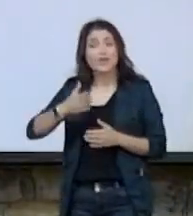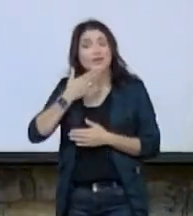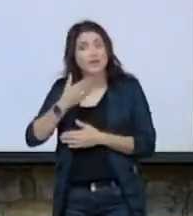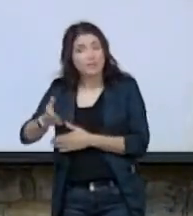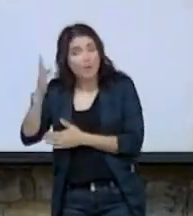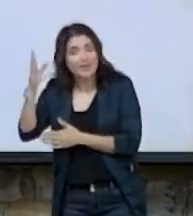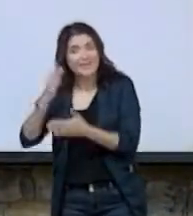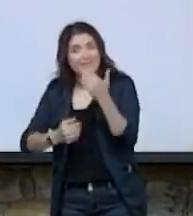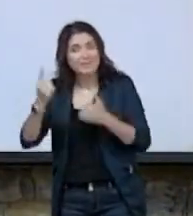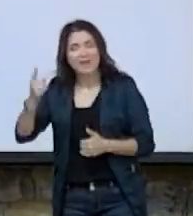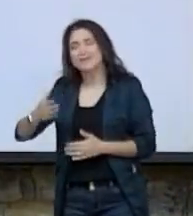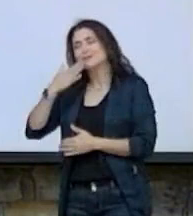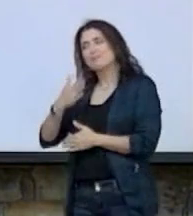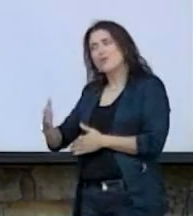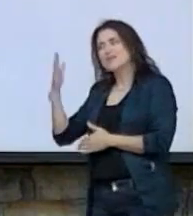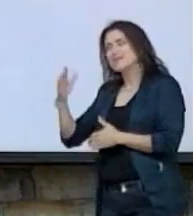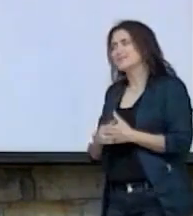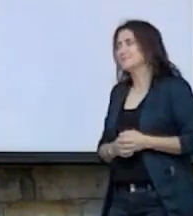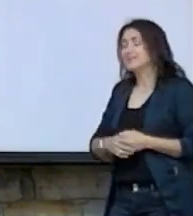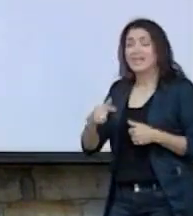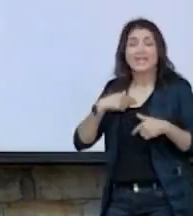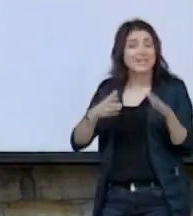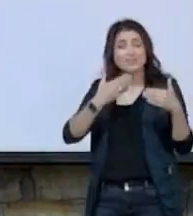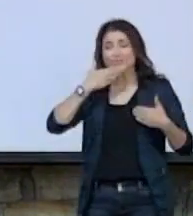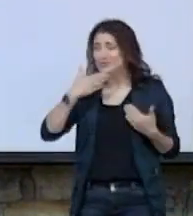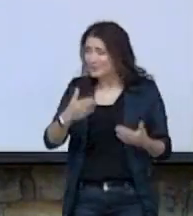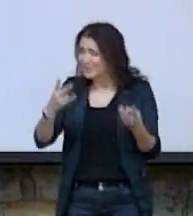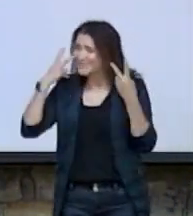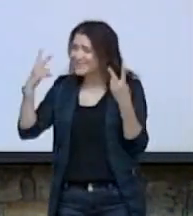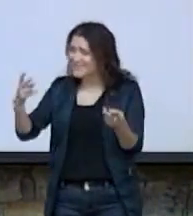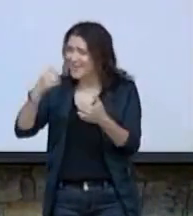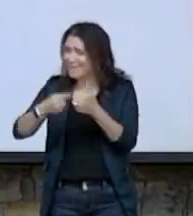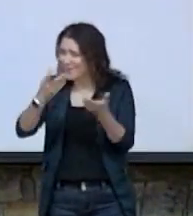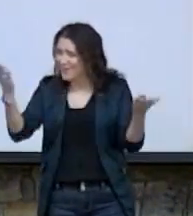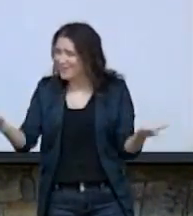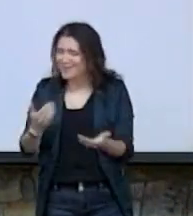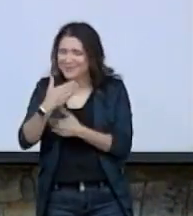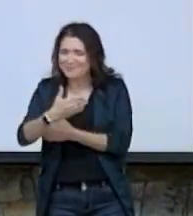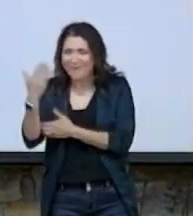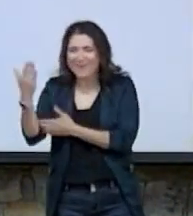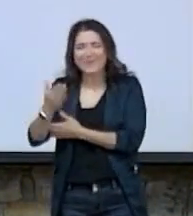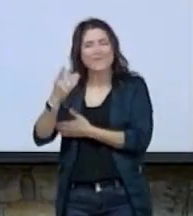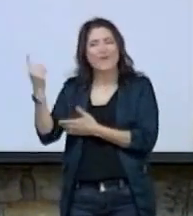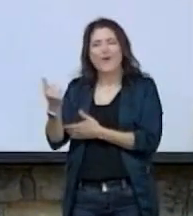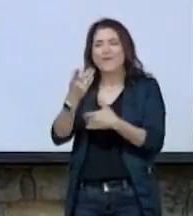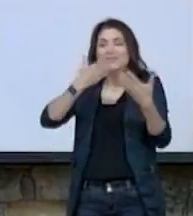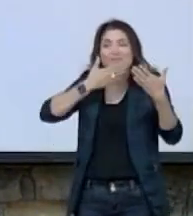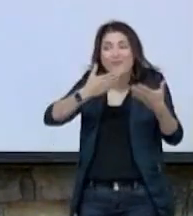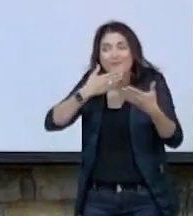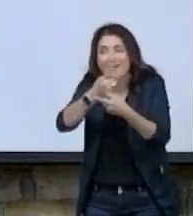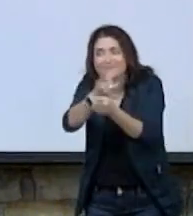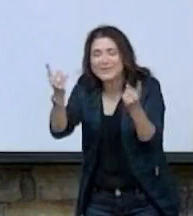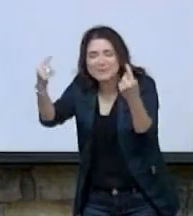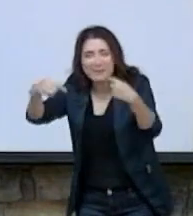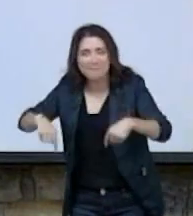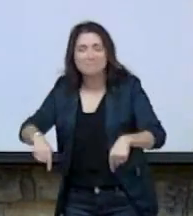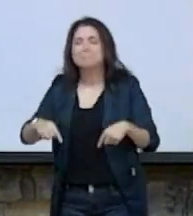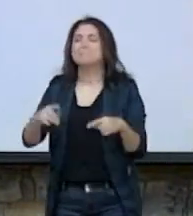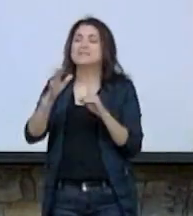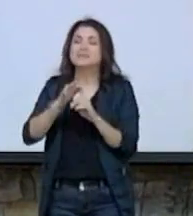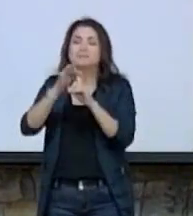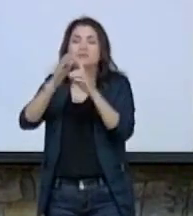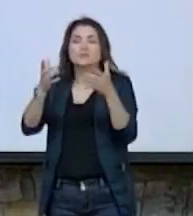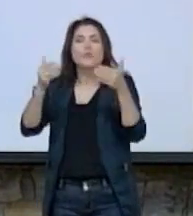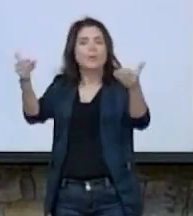Good morning, everybody. It is good to see everybody here this morning. We're always grateful for your presence. We especially